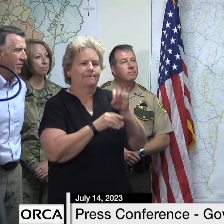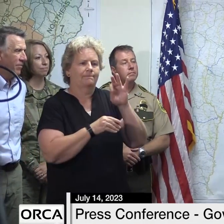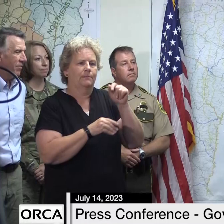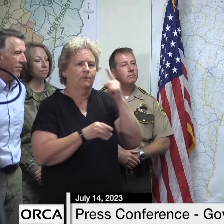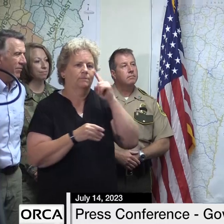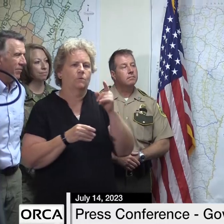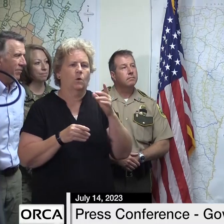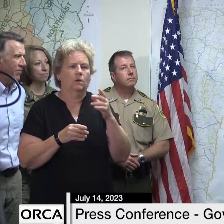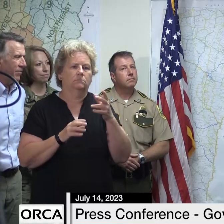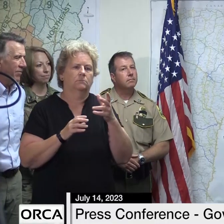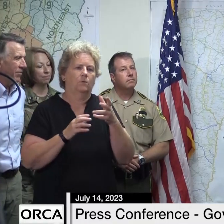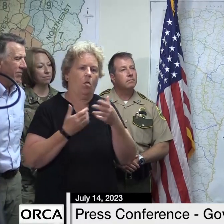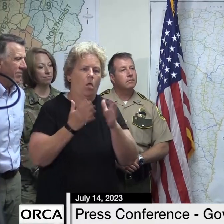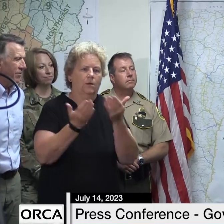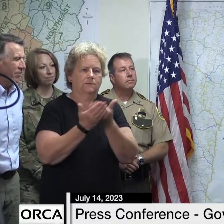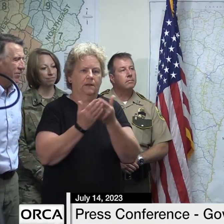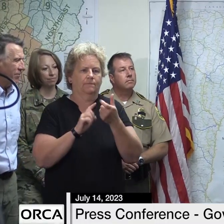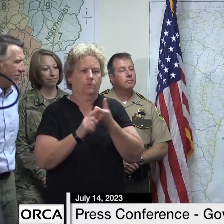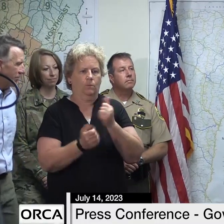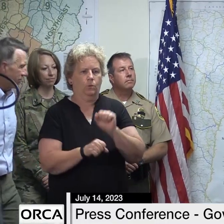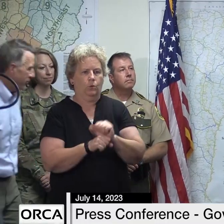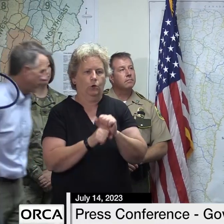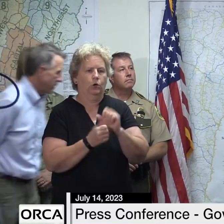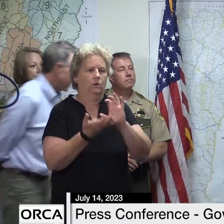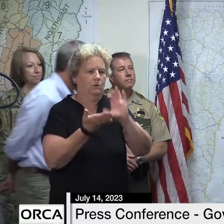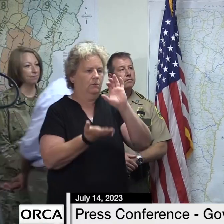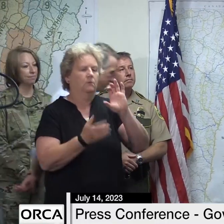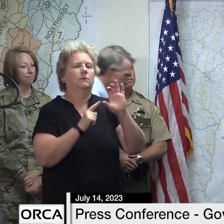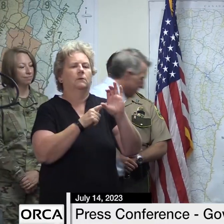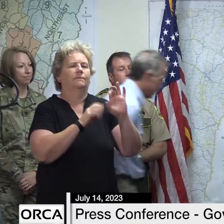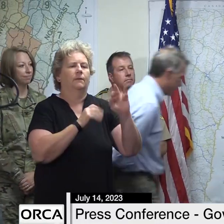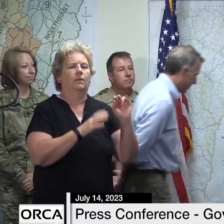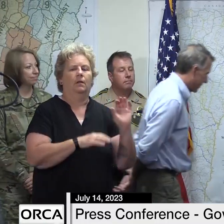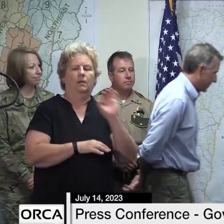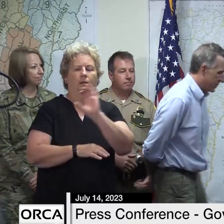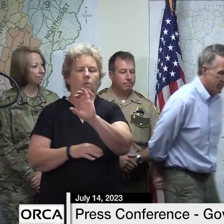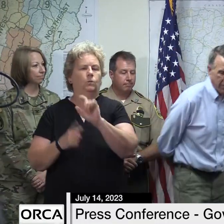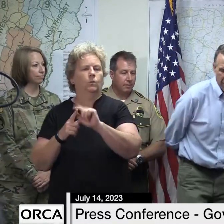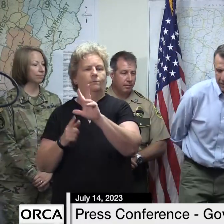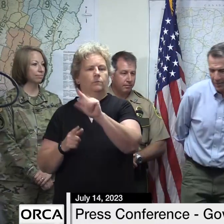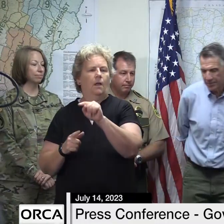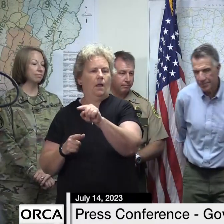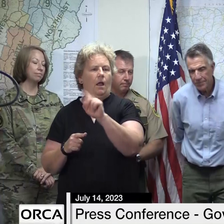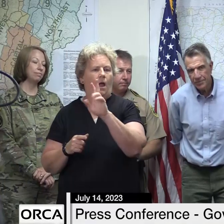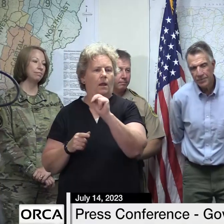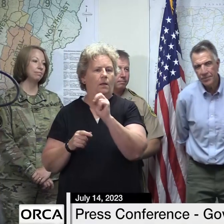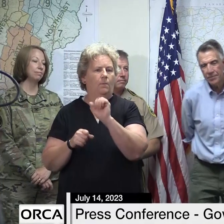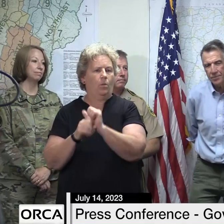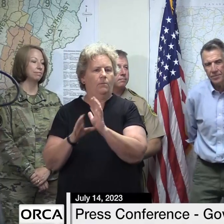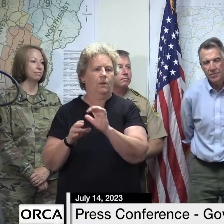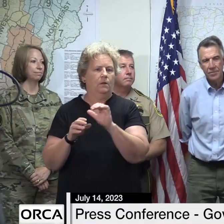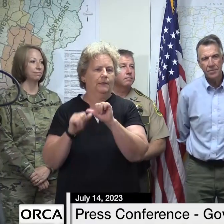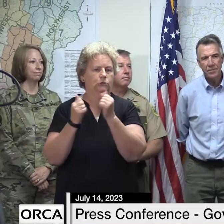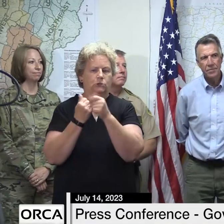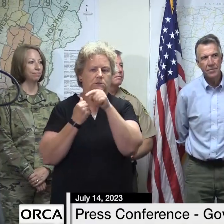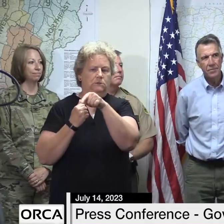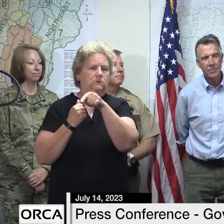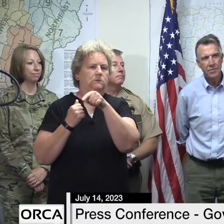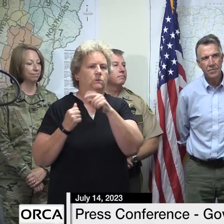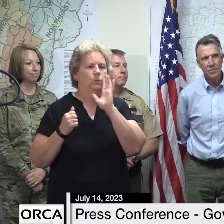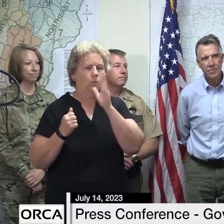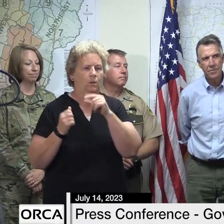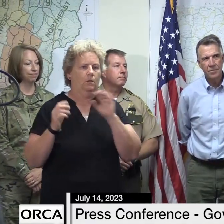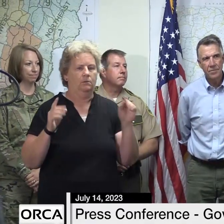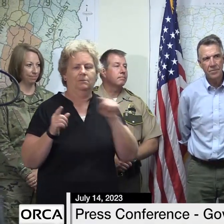the state to help with anybody who, because of the disaster, lost wages or lost employment. They would apply through